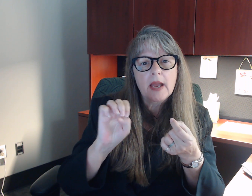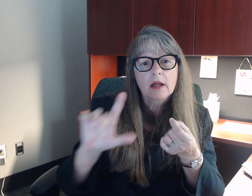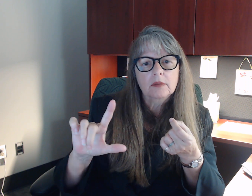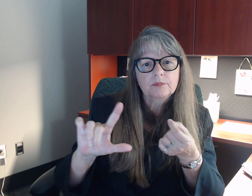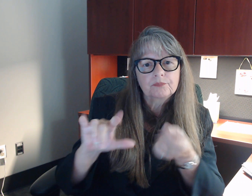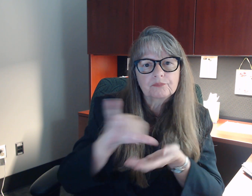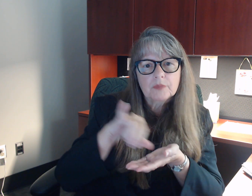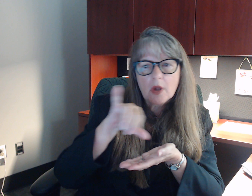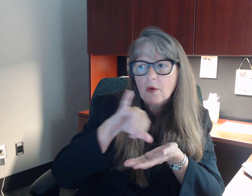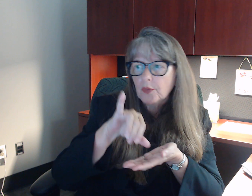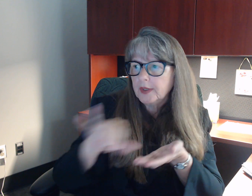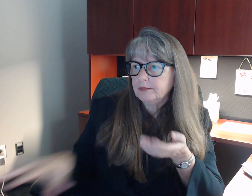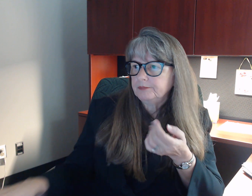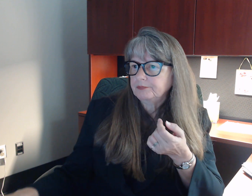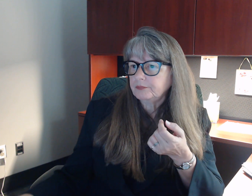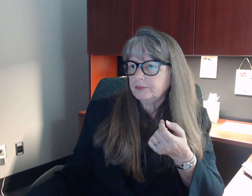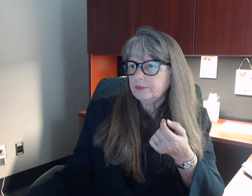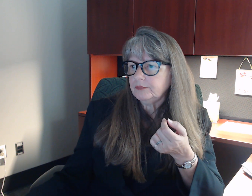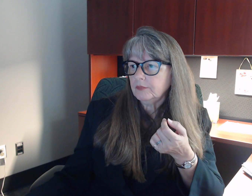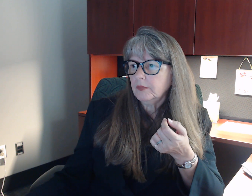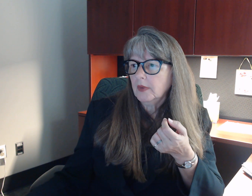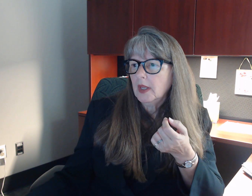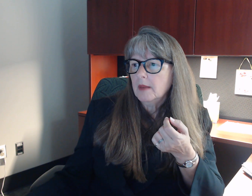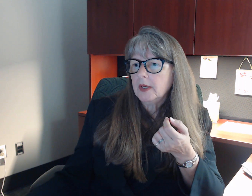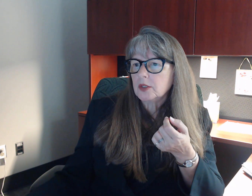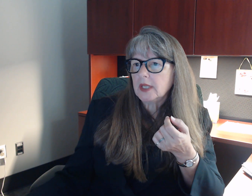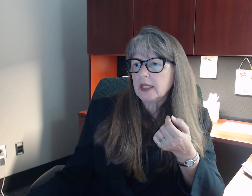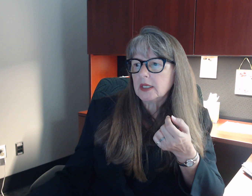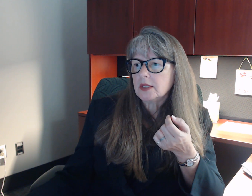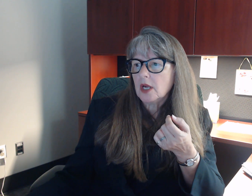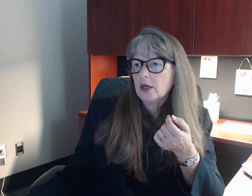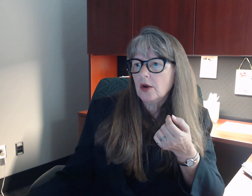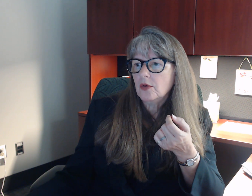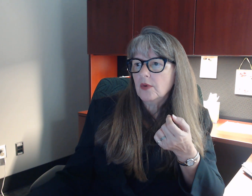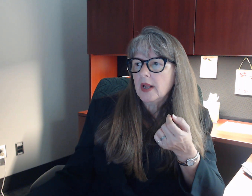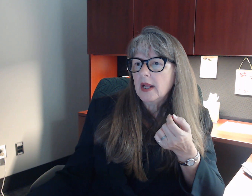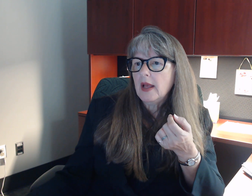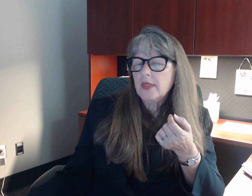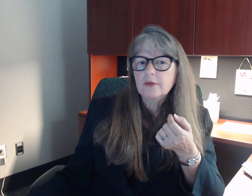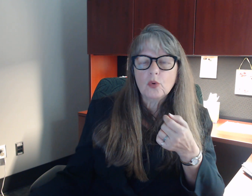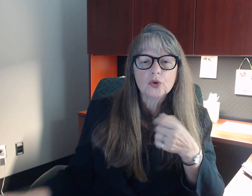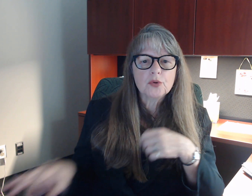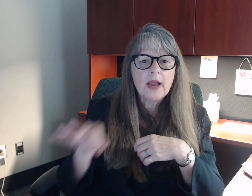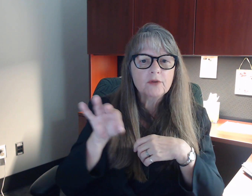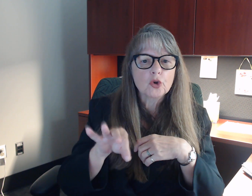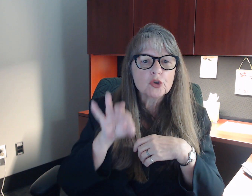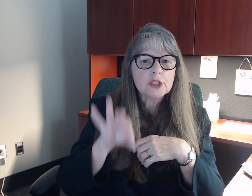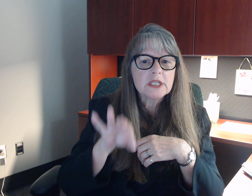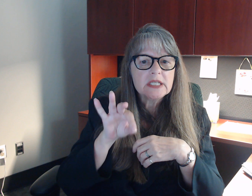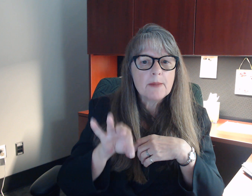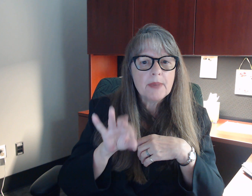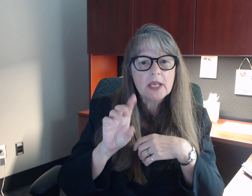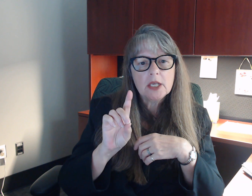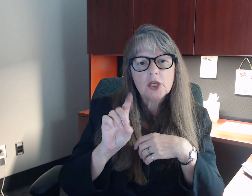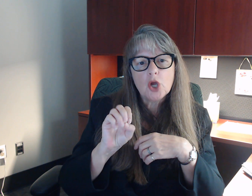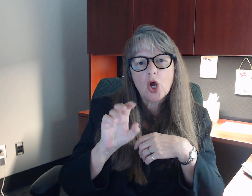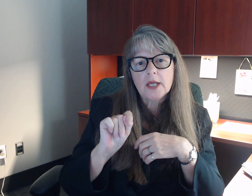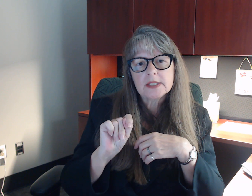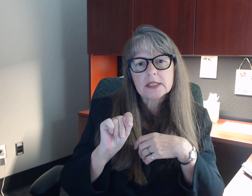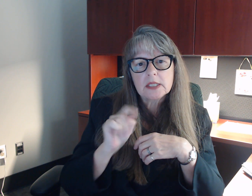caramel over it, but it looks like a taco. And then of course you have your Dippin' Dots